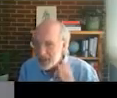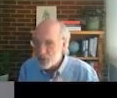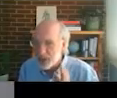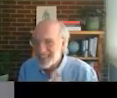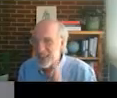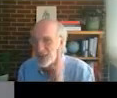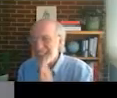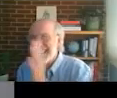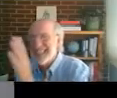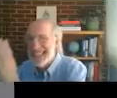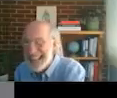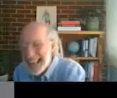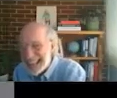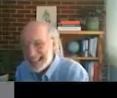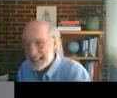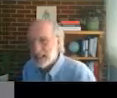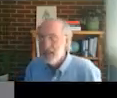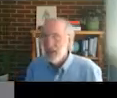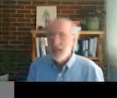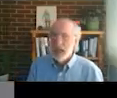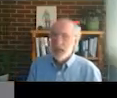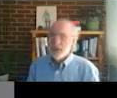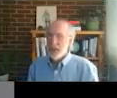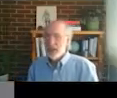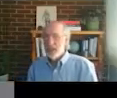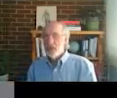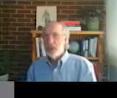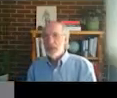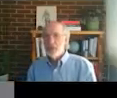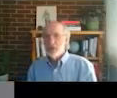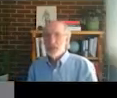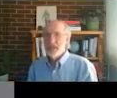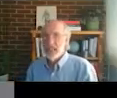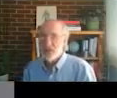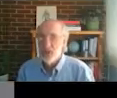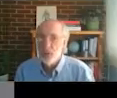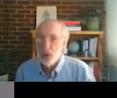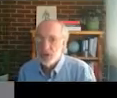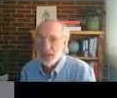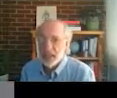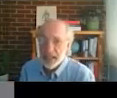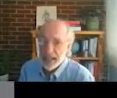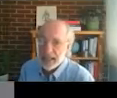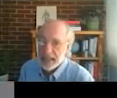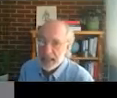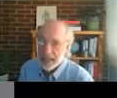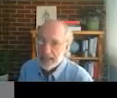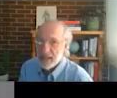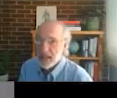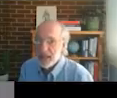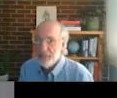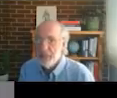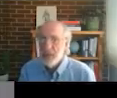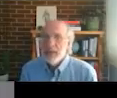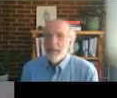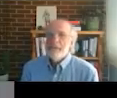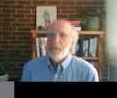or doesn't result in getting the reinforcer that is actually wanted at the